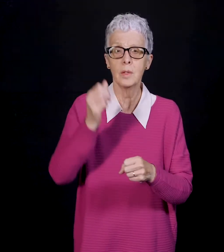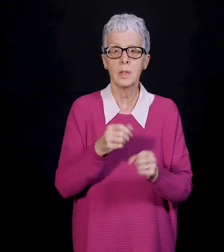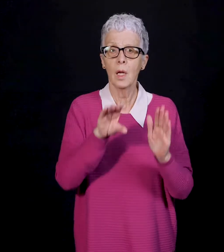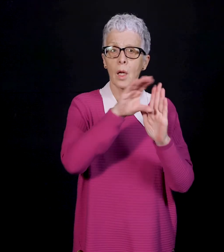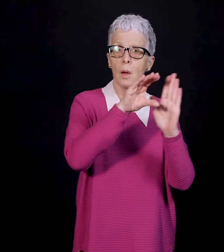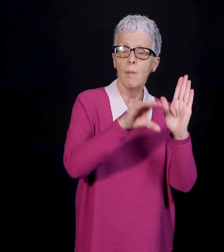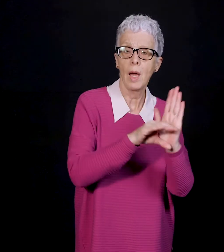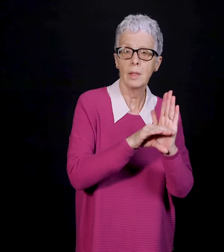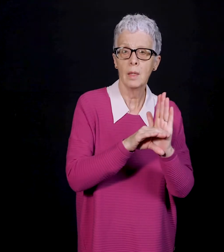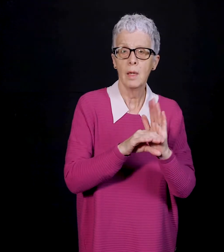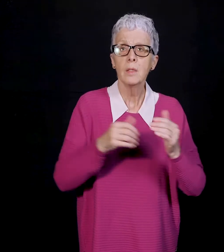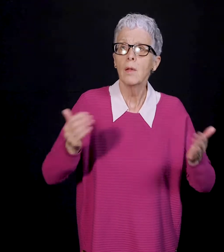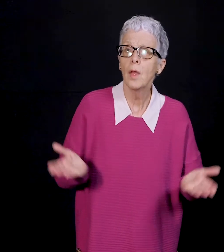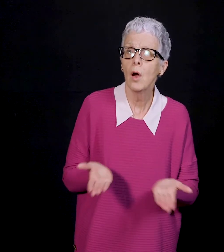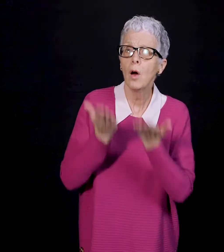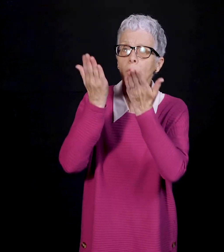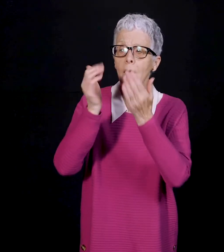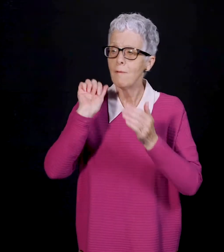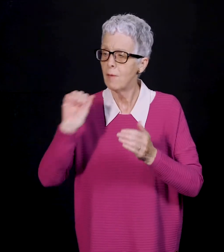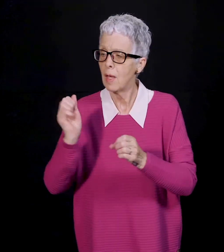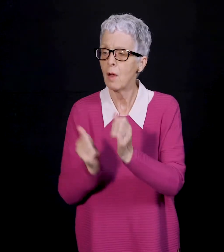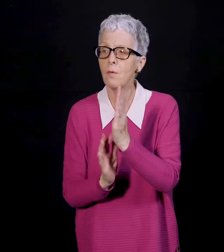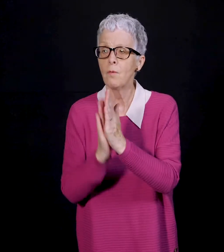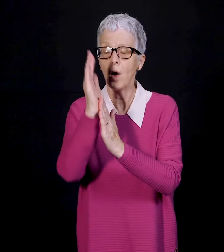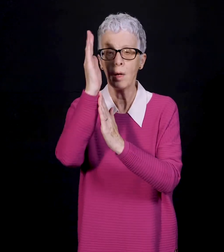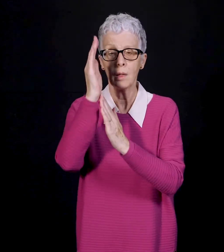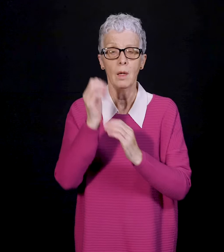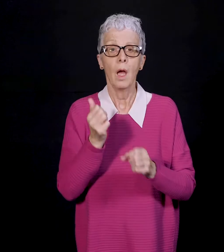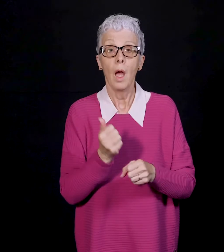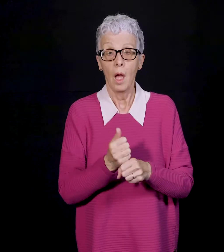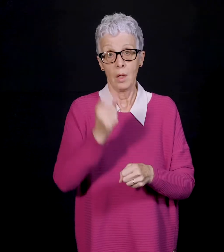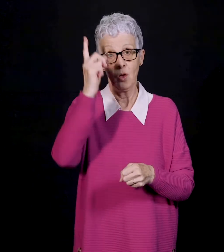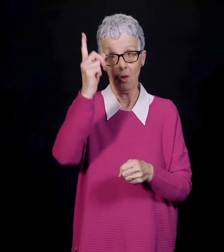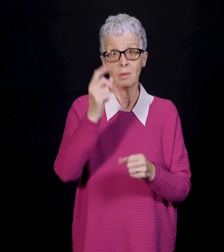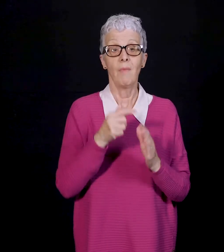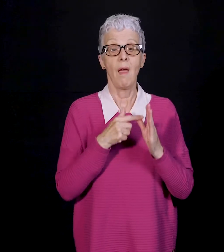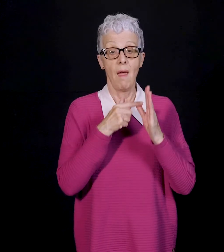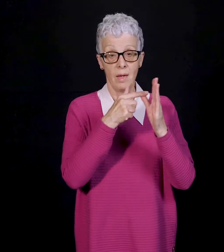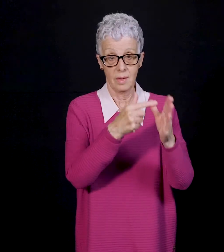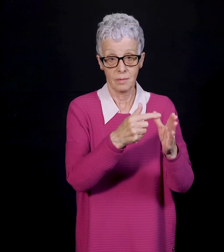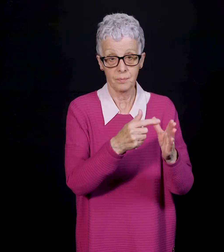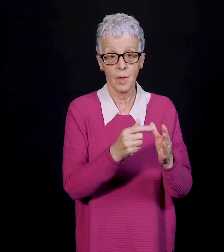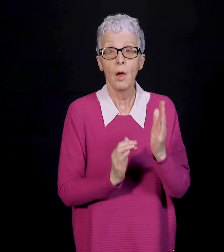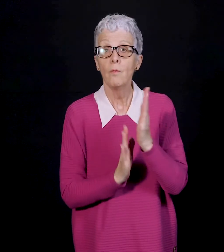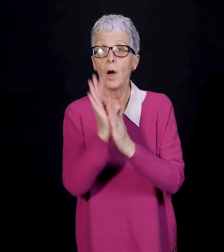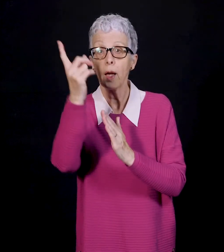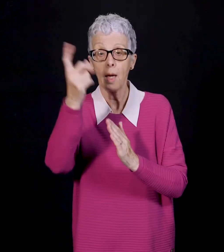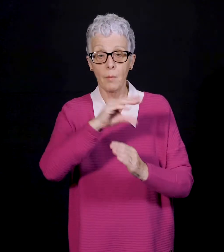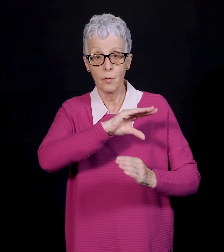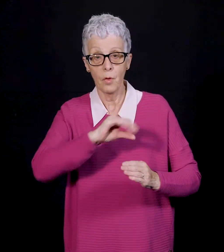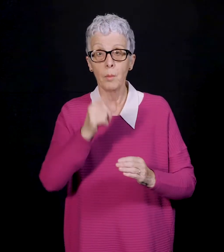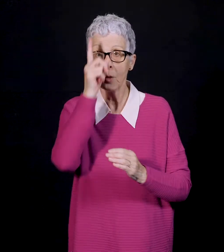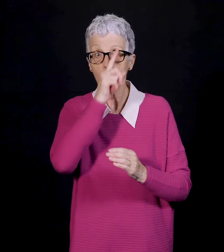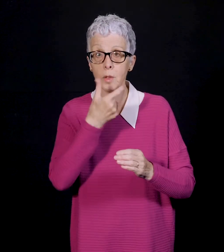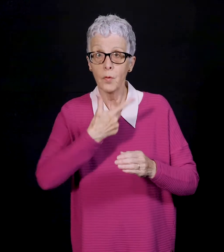them offering up their fire to God, God offers a little fire of his own in response and says, so fire came out from the presence